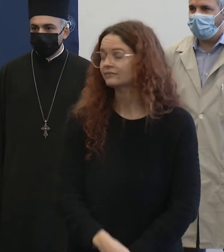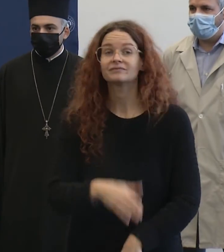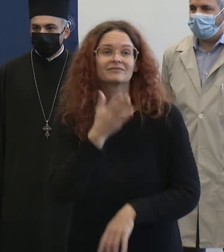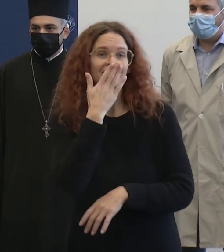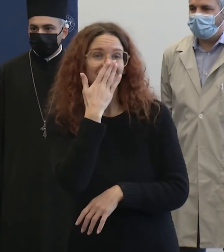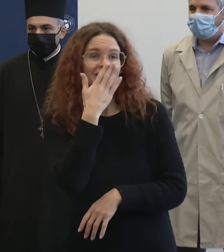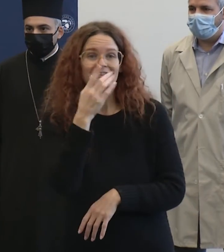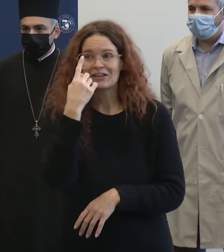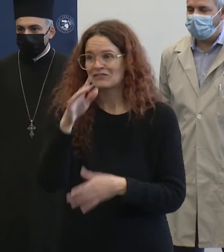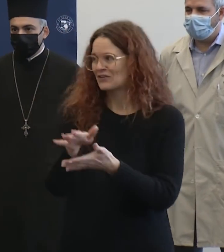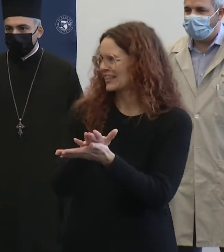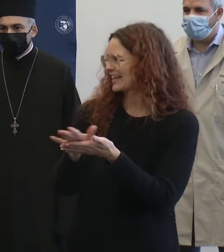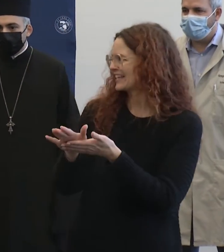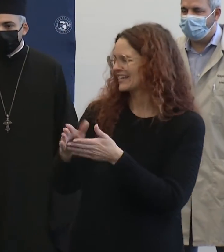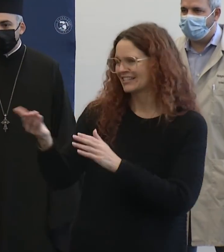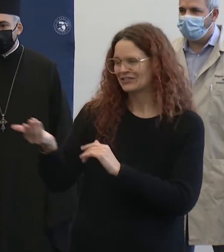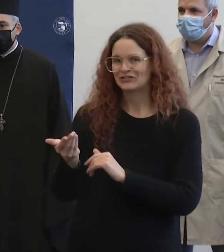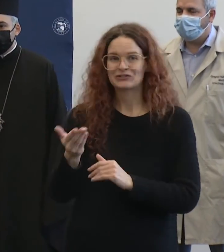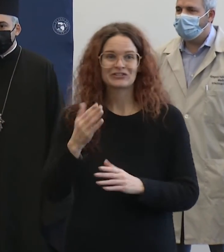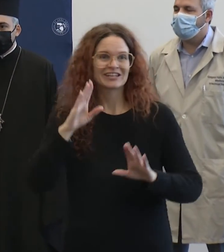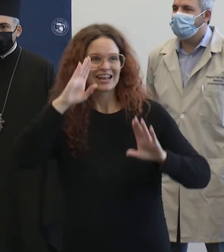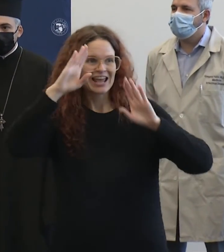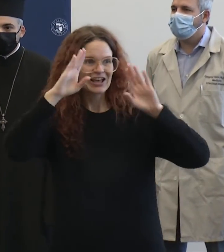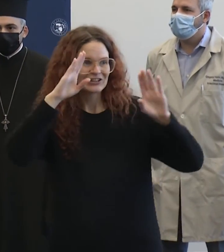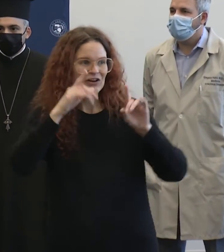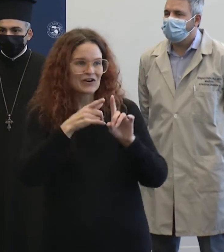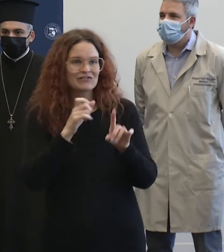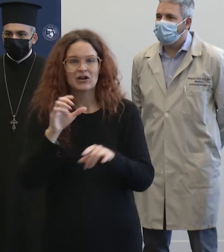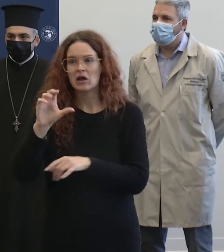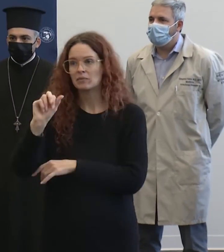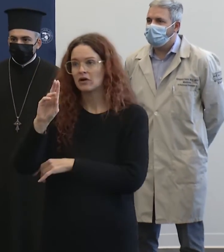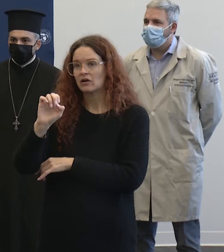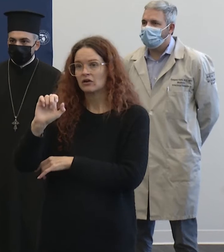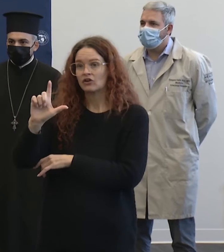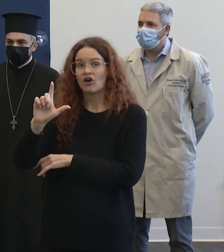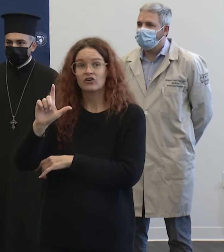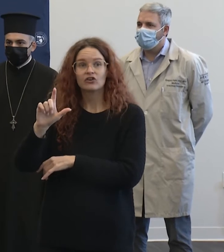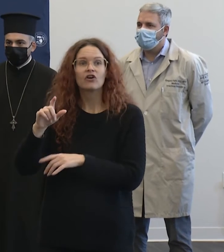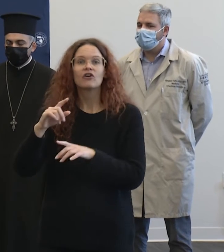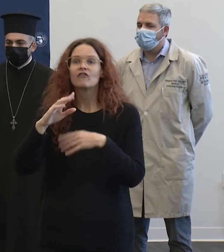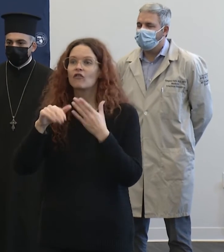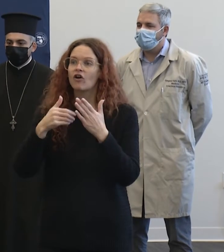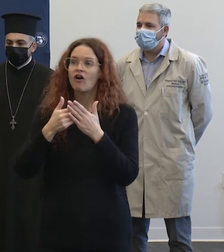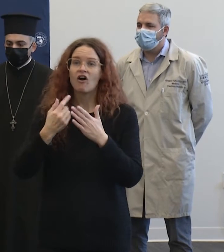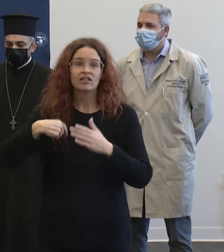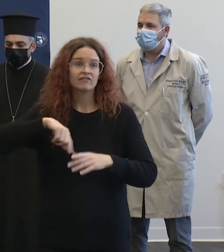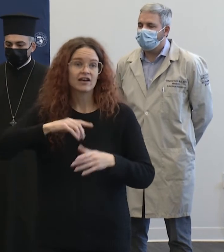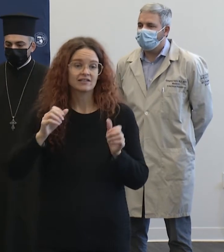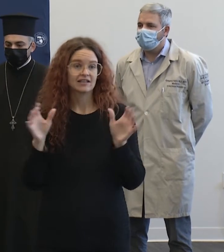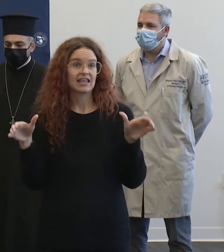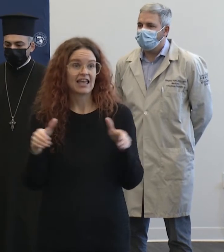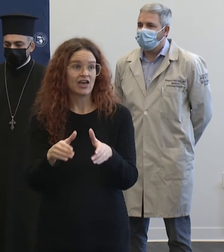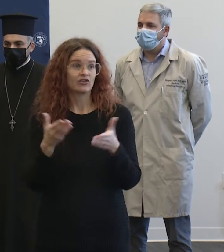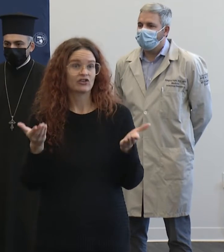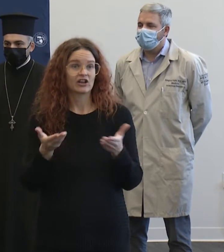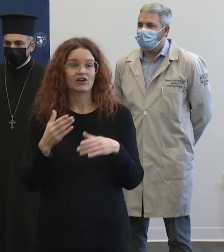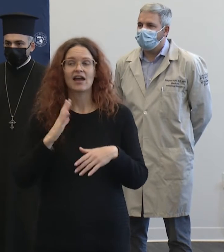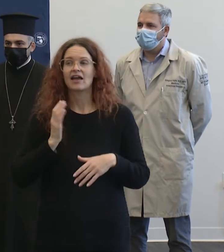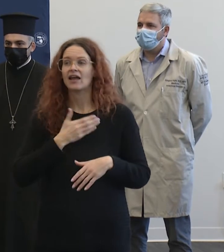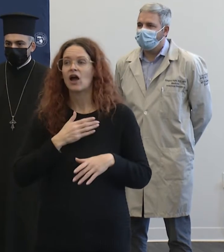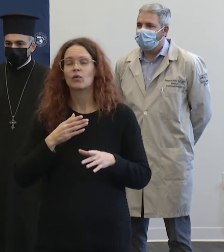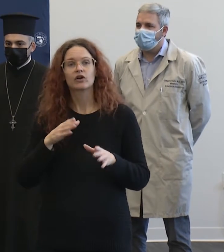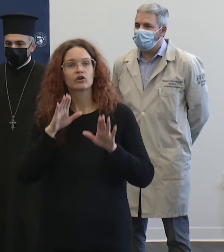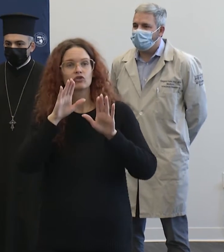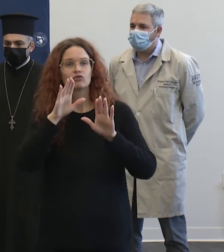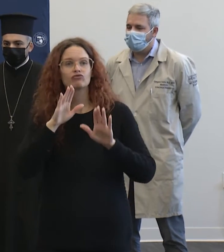Thank you for that kind introduction, and greetings from Cardinal Supich to all of us who are gathered here, and our profound gratitude for